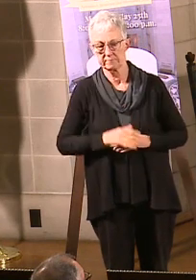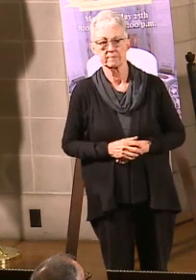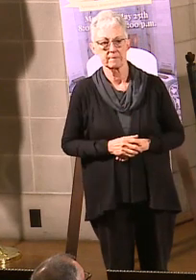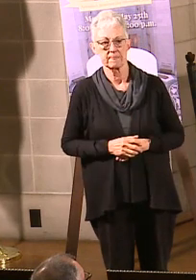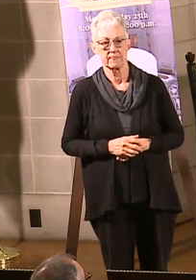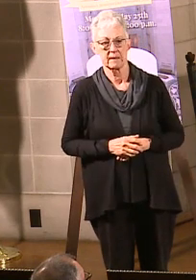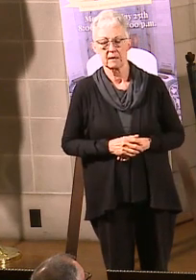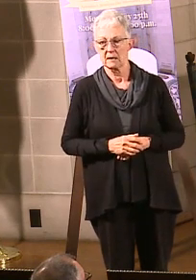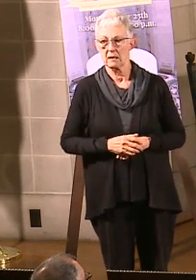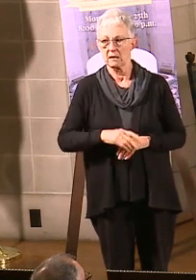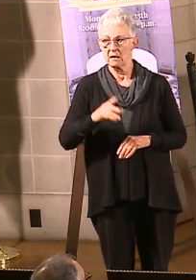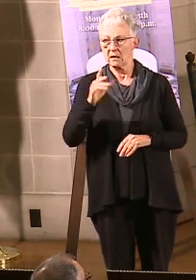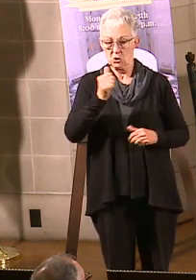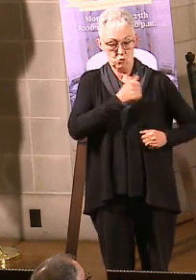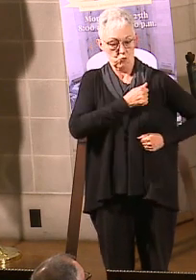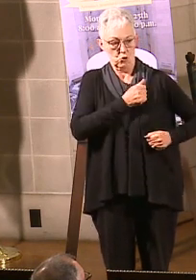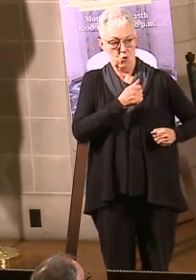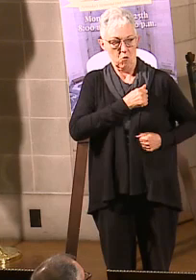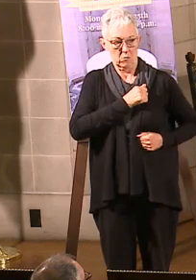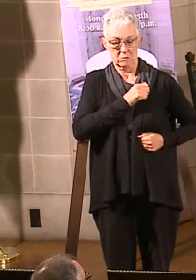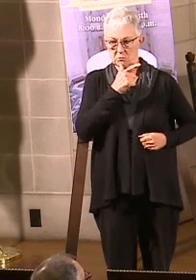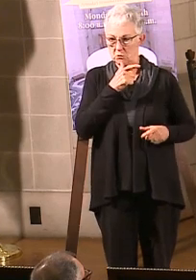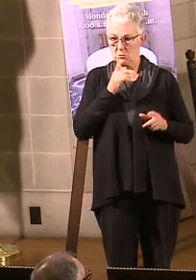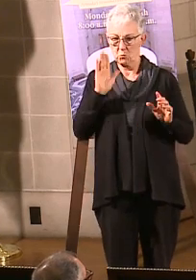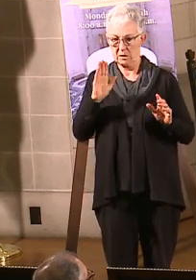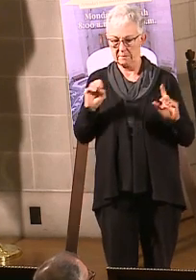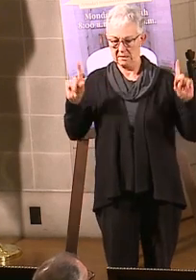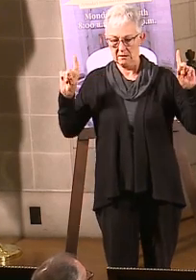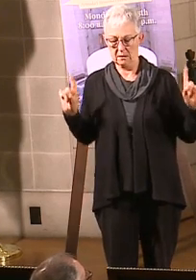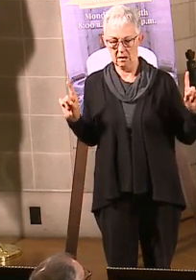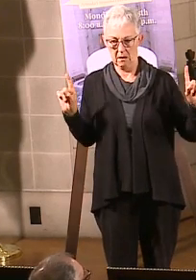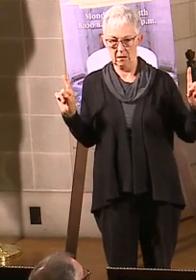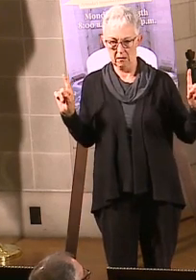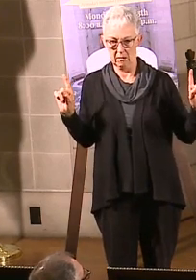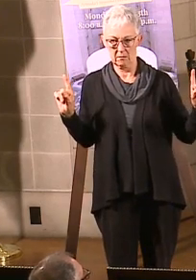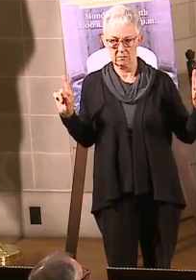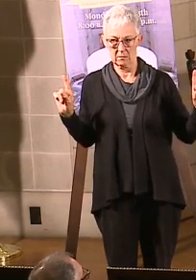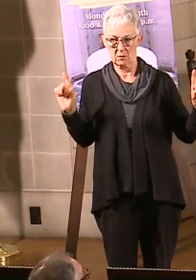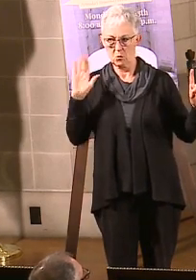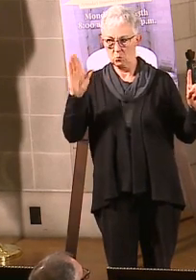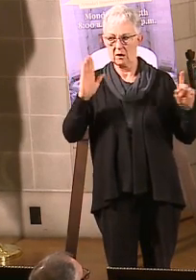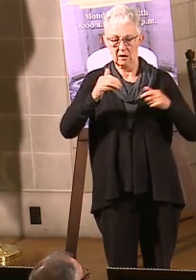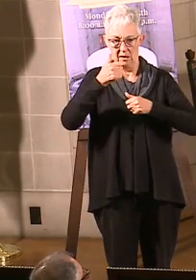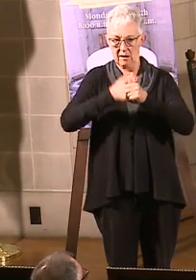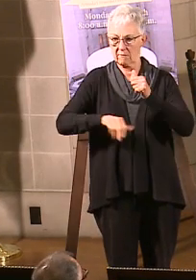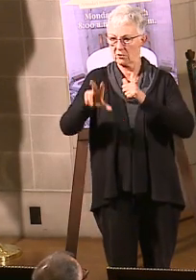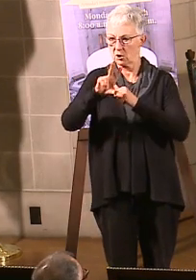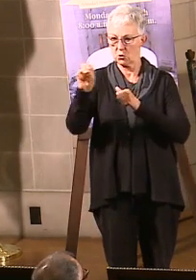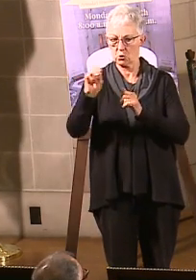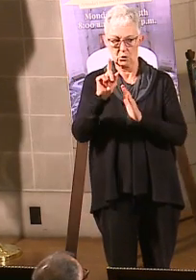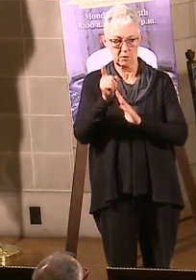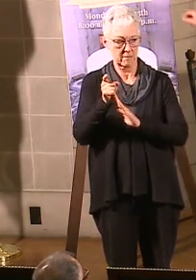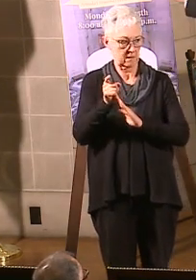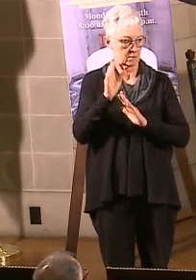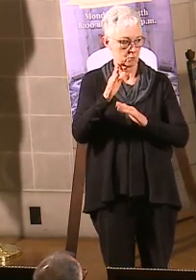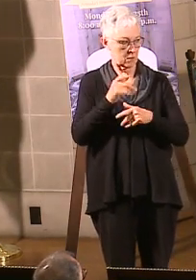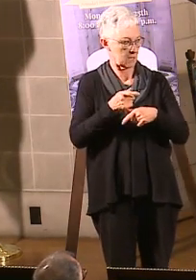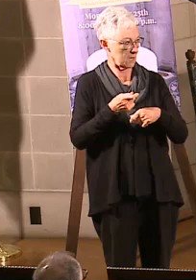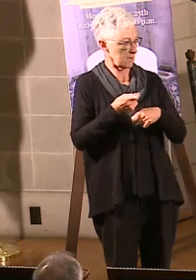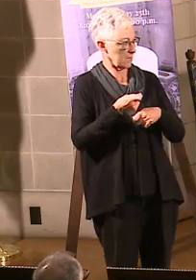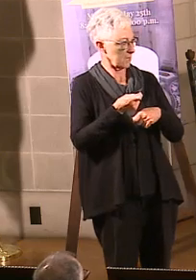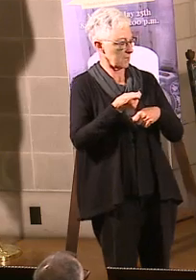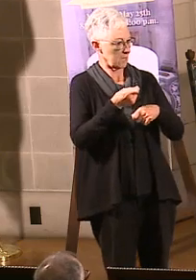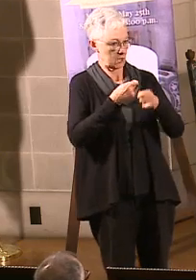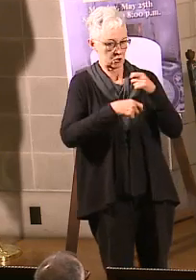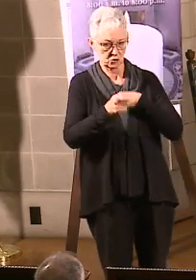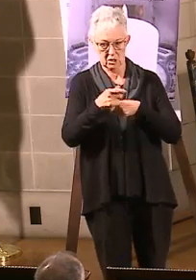will be changed out, if you will, every 30 minutes throughout the day. And in this way, I can't hear you when you go over